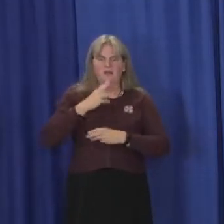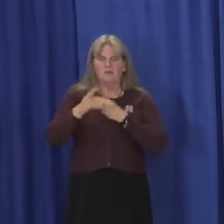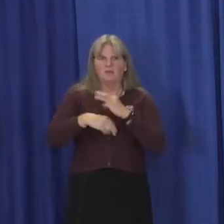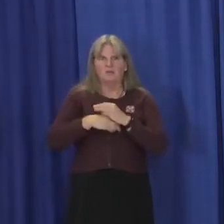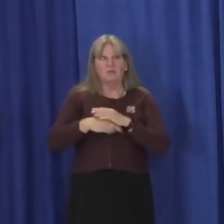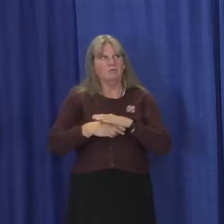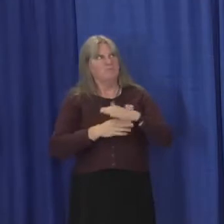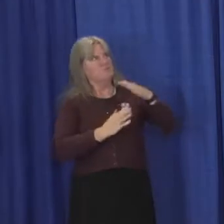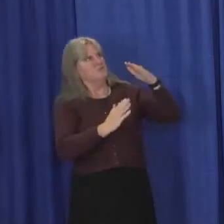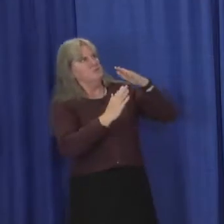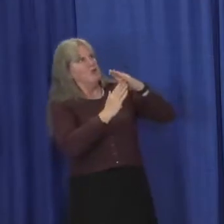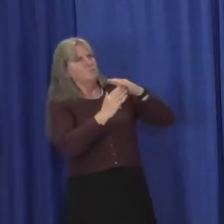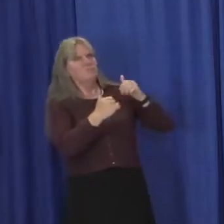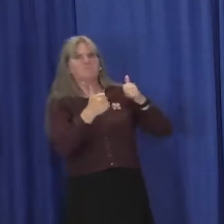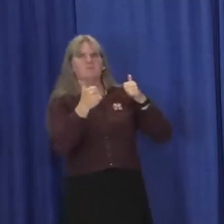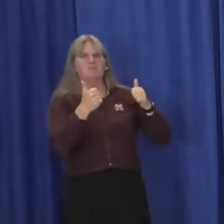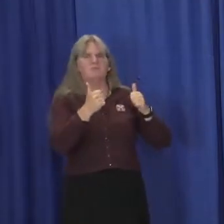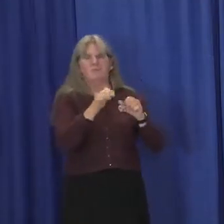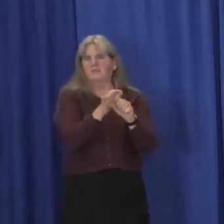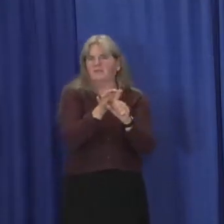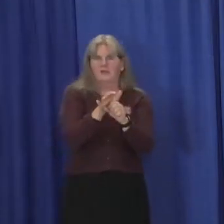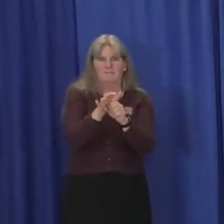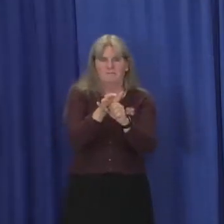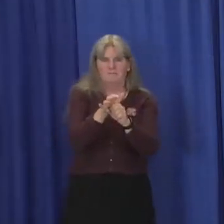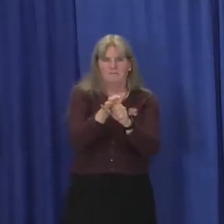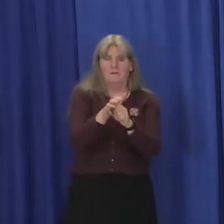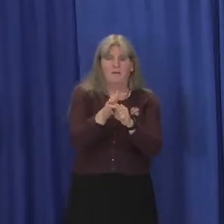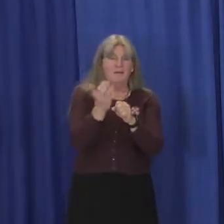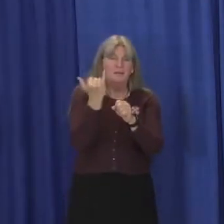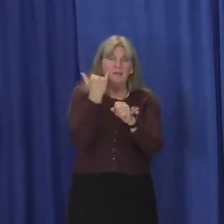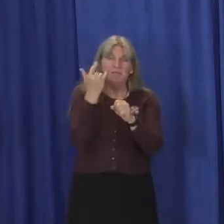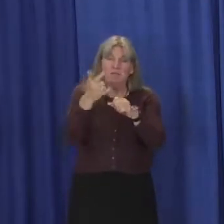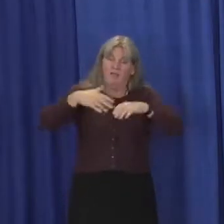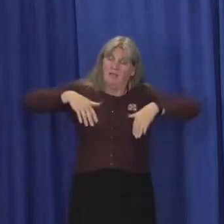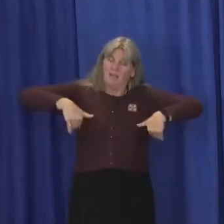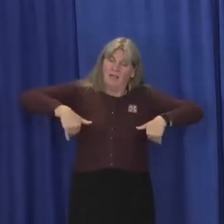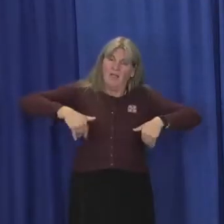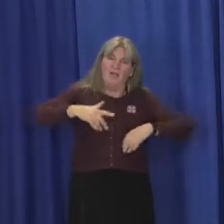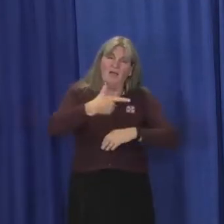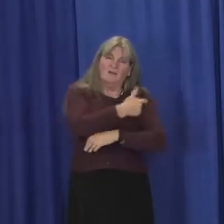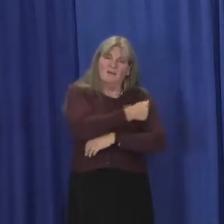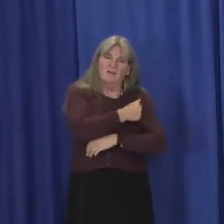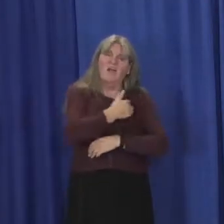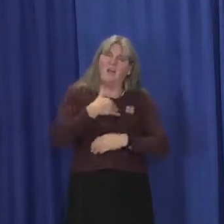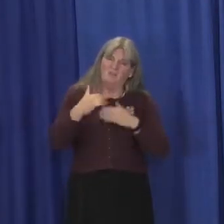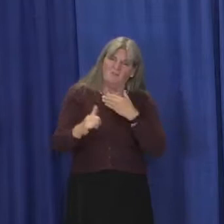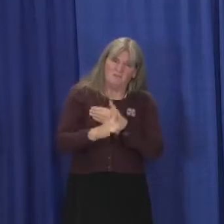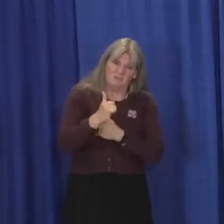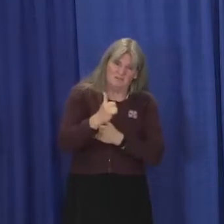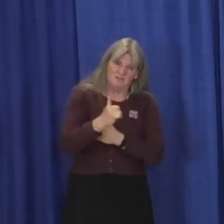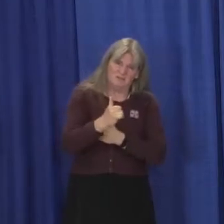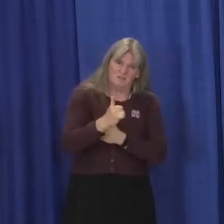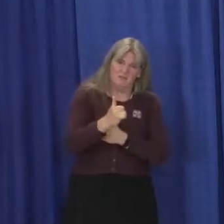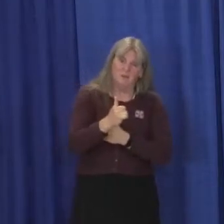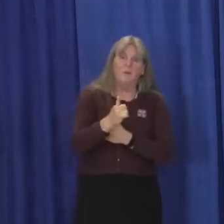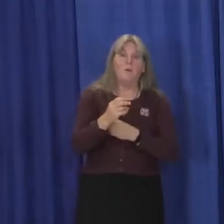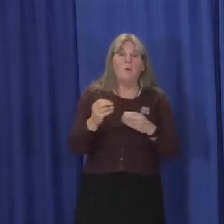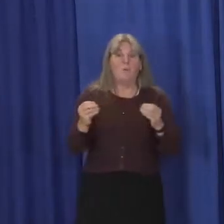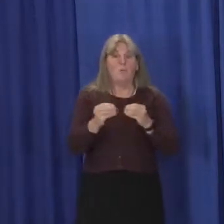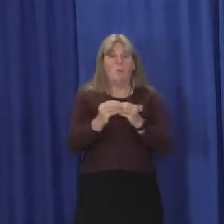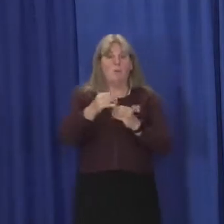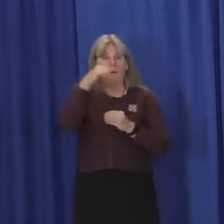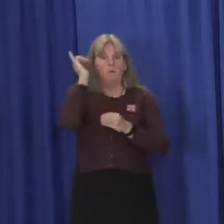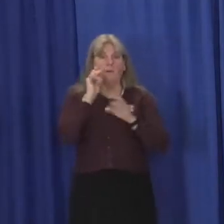not enough. Yukoners who are not vaccinated remain at risk. When more Yukoners are